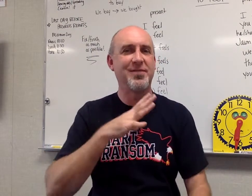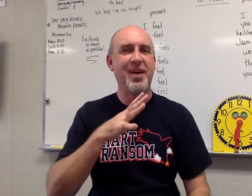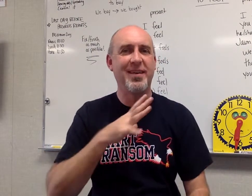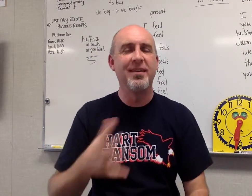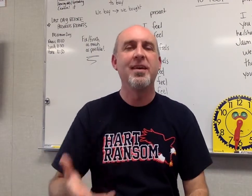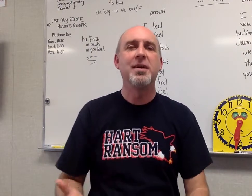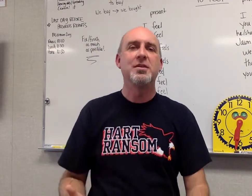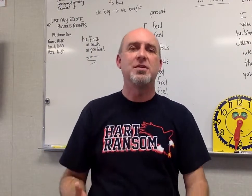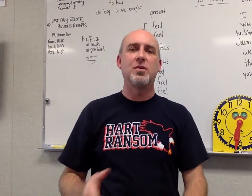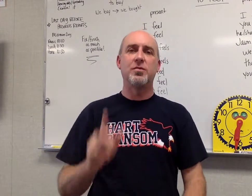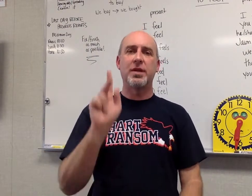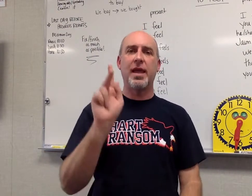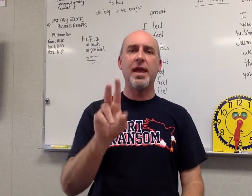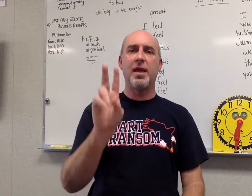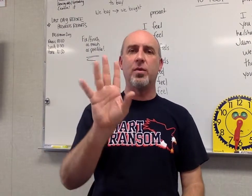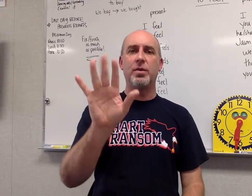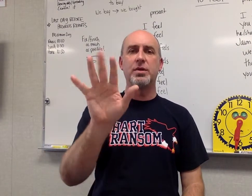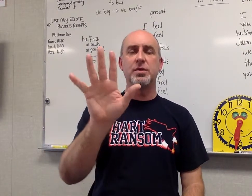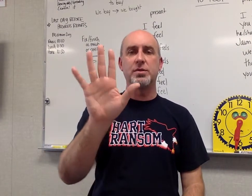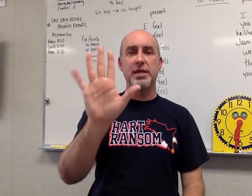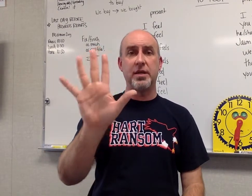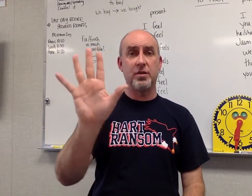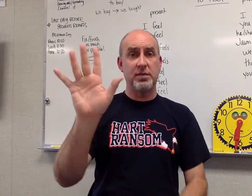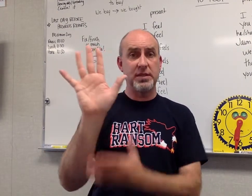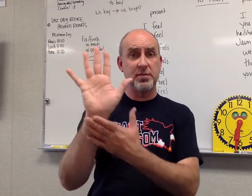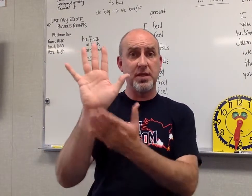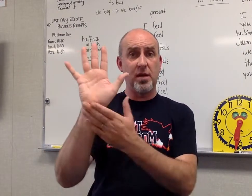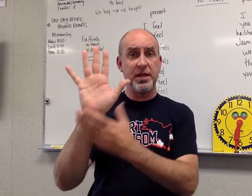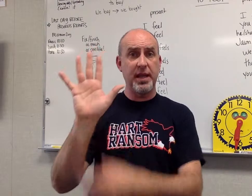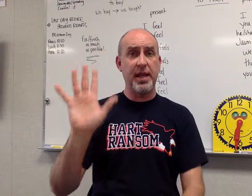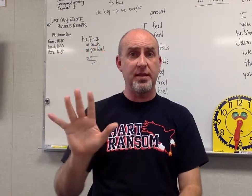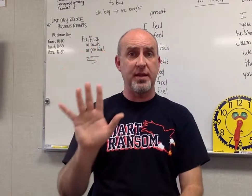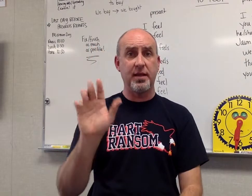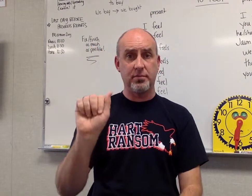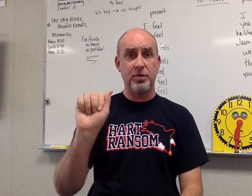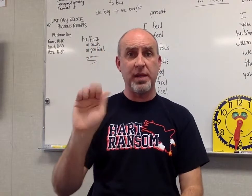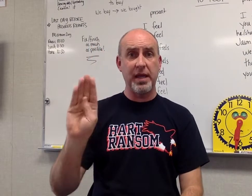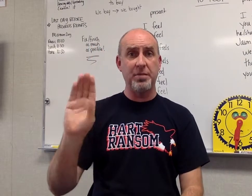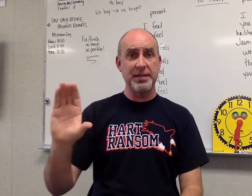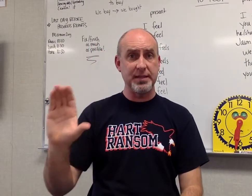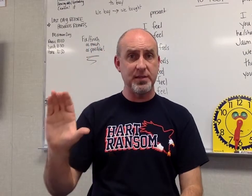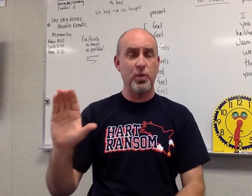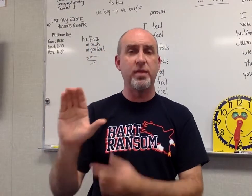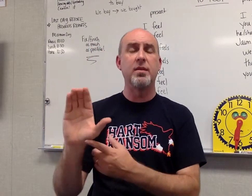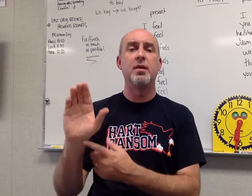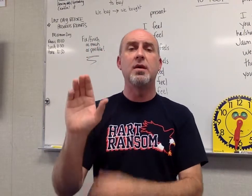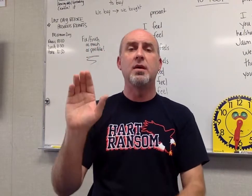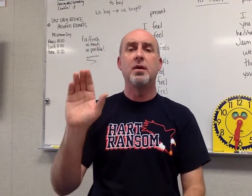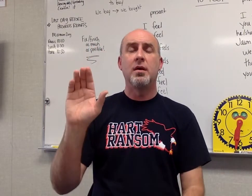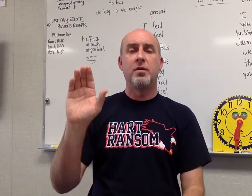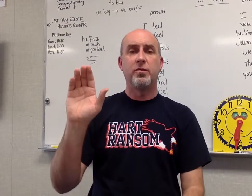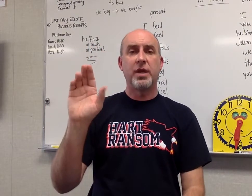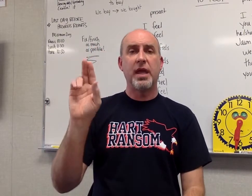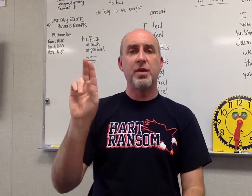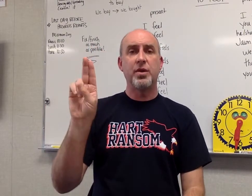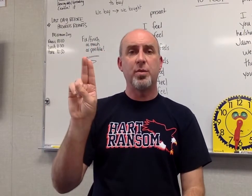fine. So for K, what we're going to do is take, this is my dominant hand that I do my ABCs with. For K, you're going to